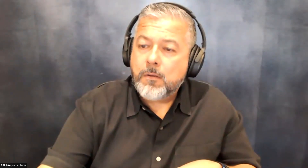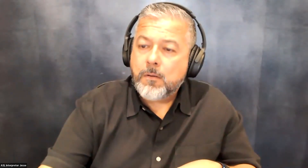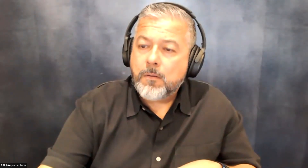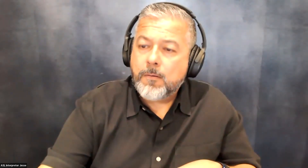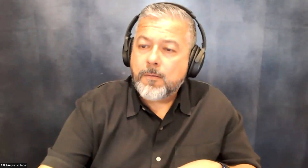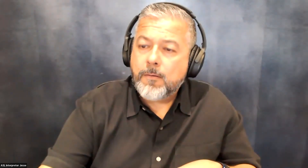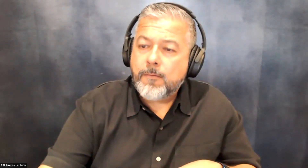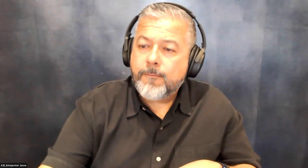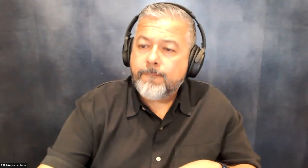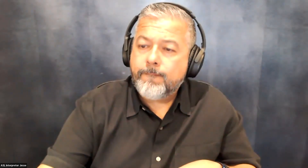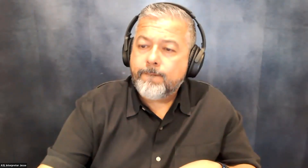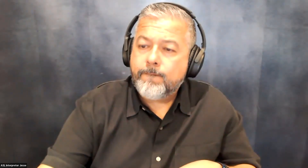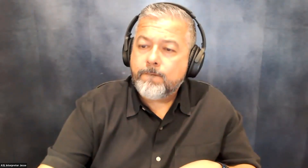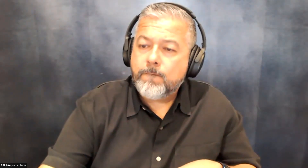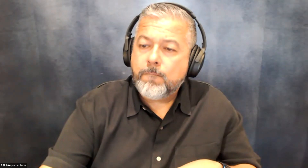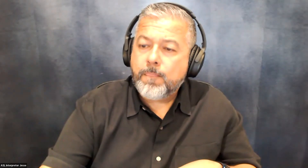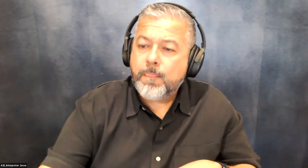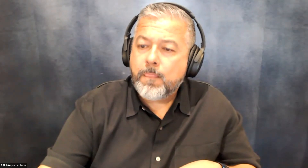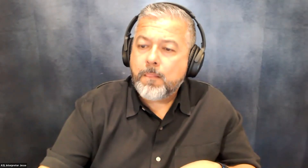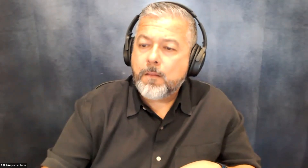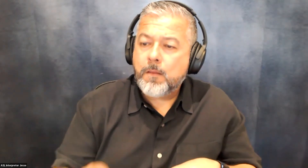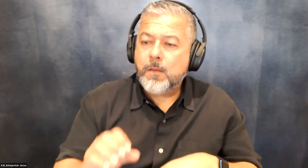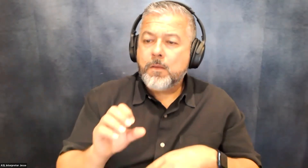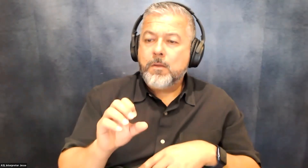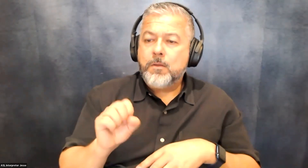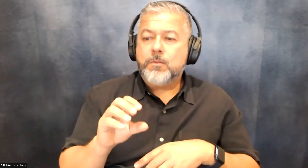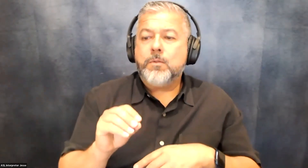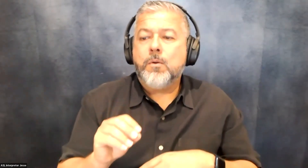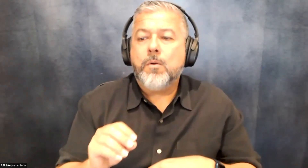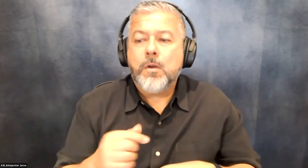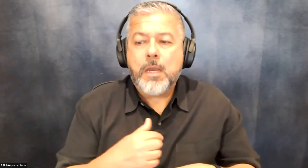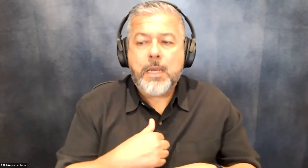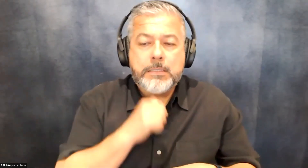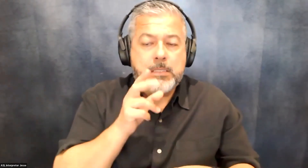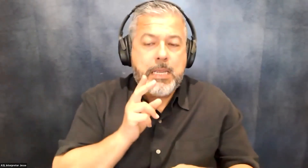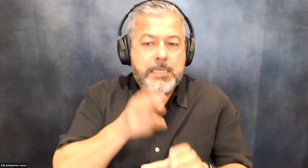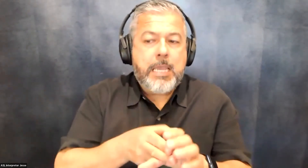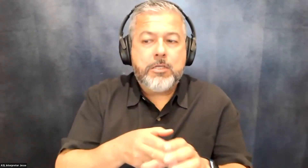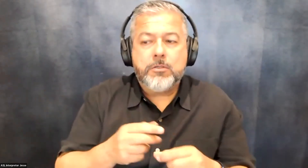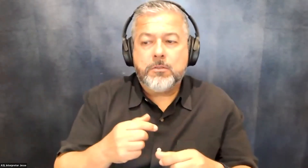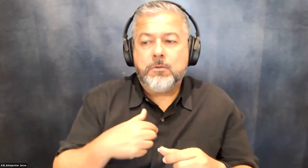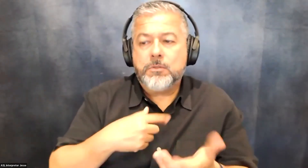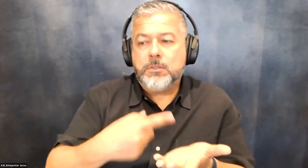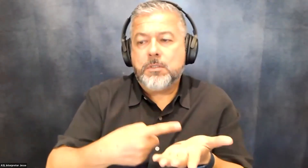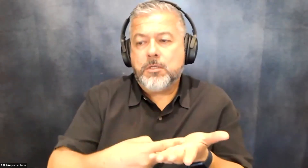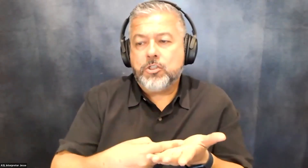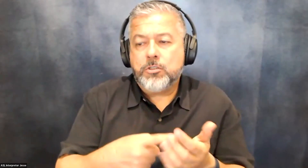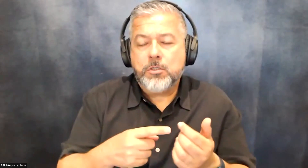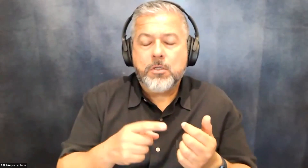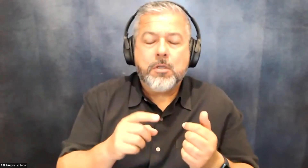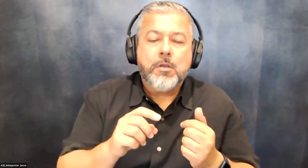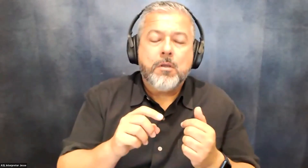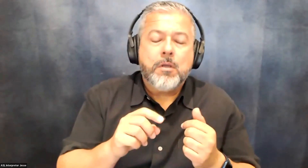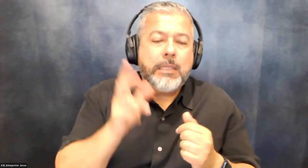everybody. John and I had an opportunity to engage in a discussion / listening session